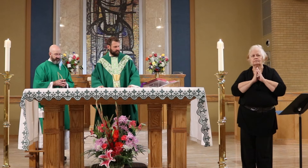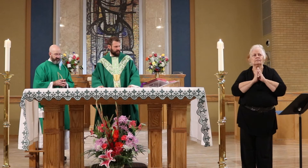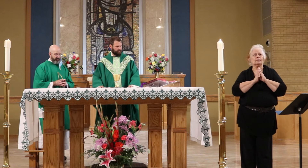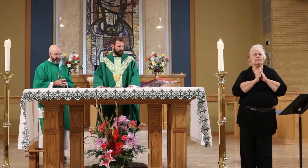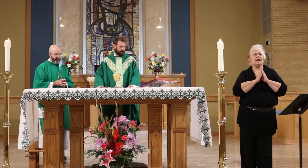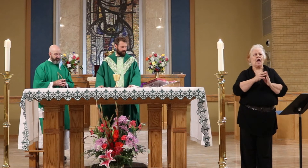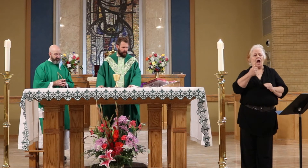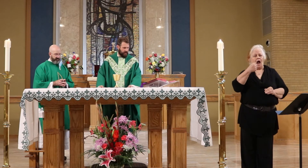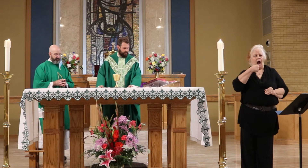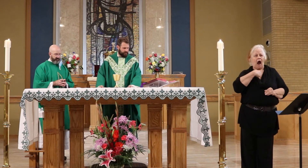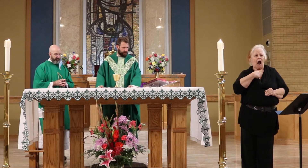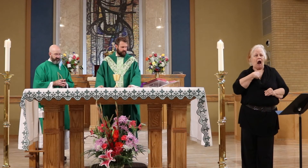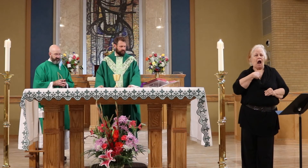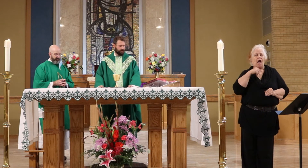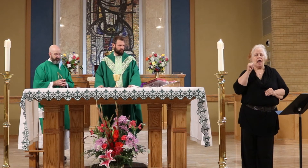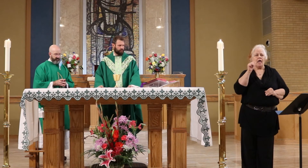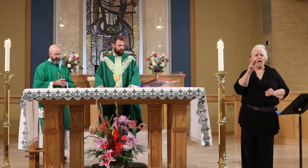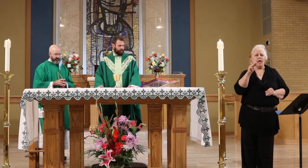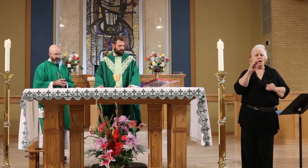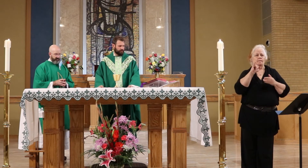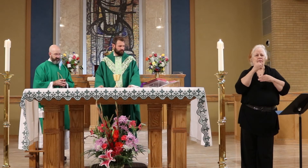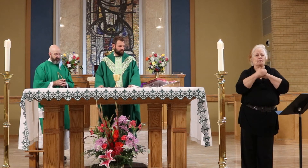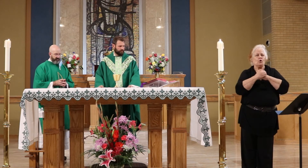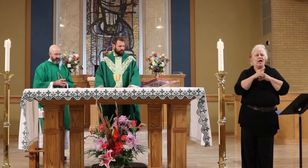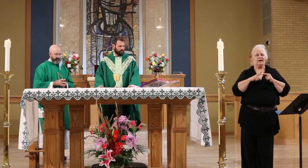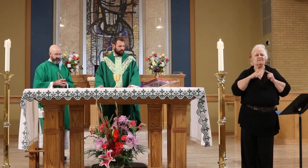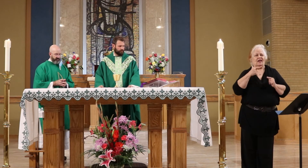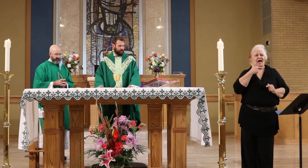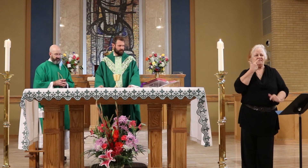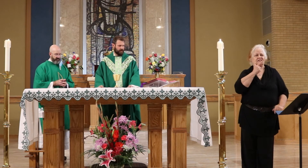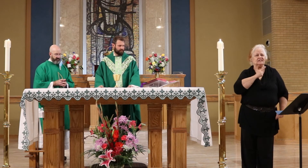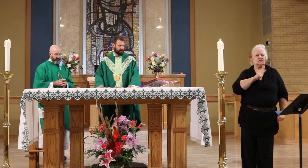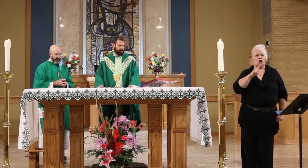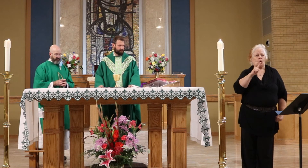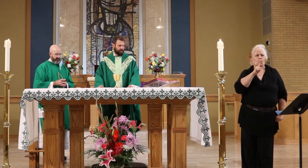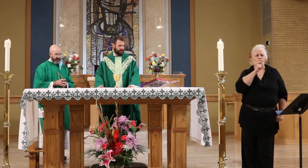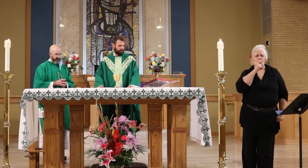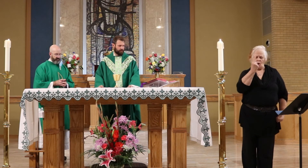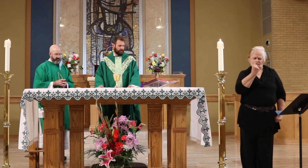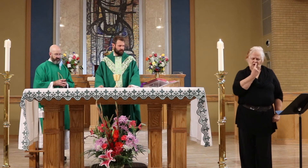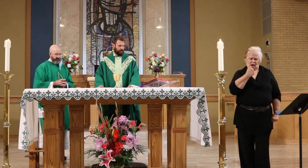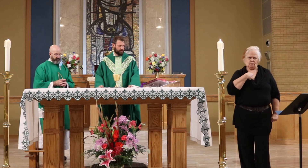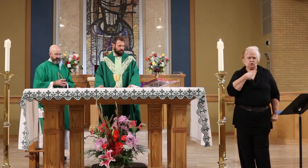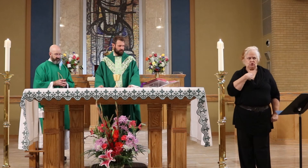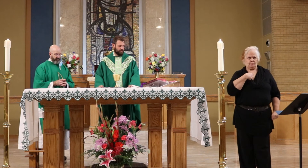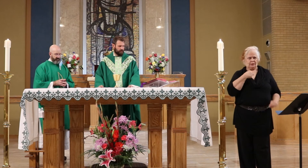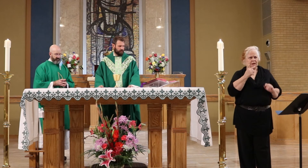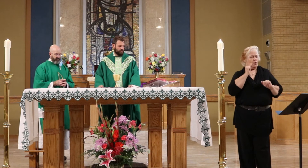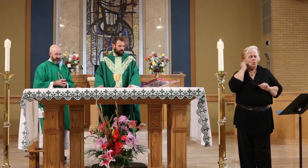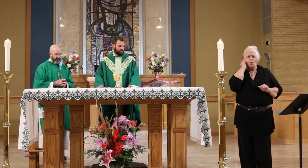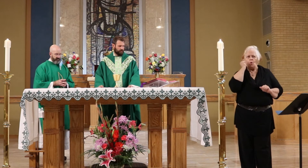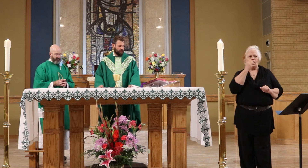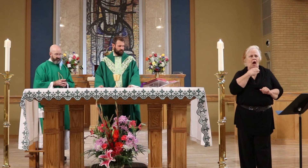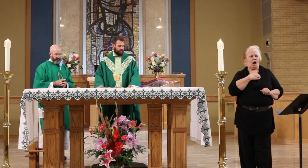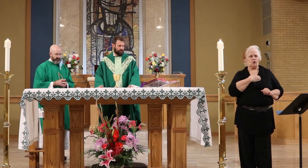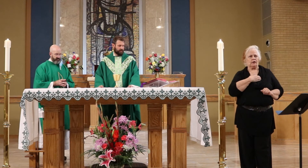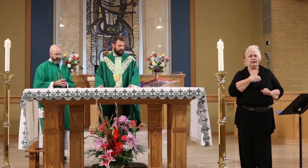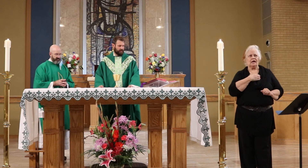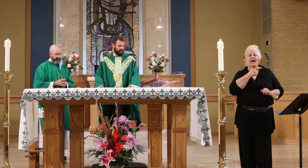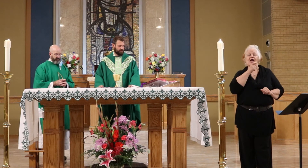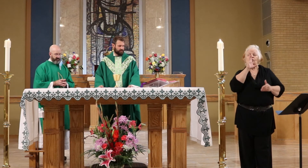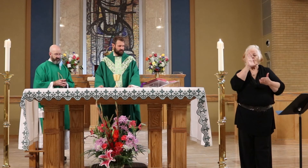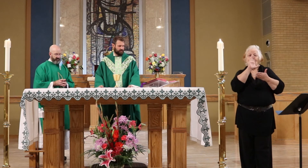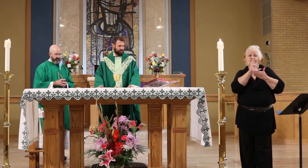I am the bread of life, says the Lord. Whoever comes to me will not hunger, and